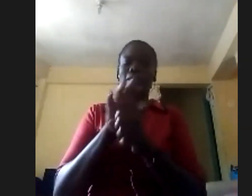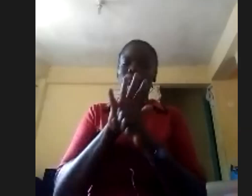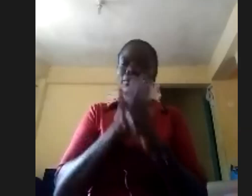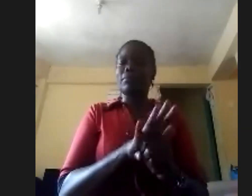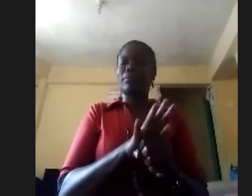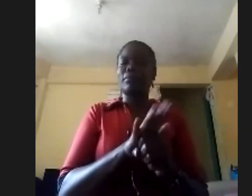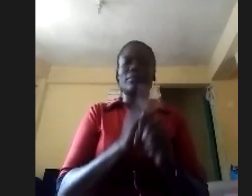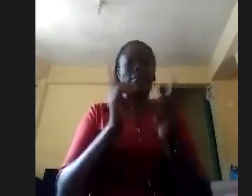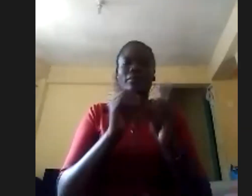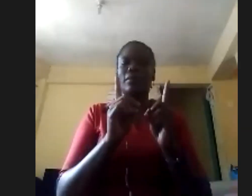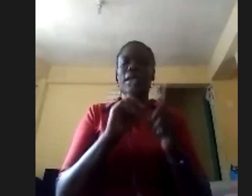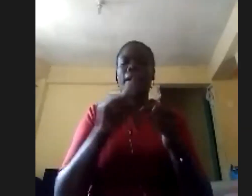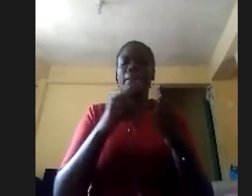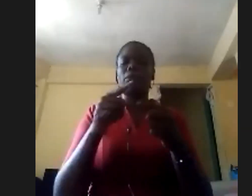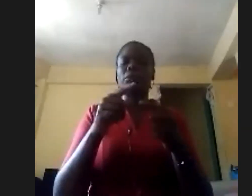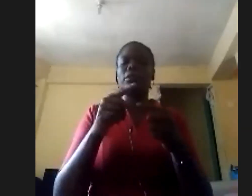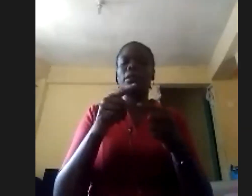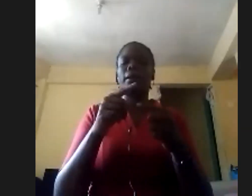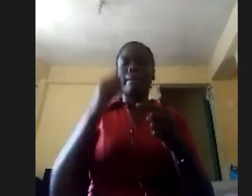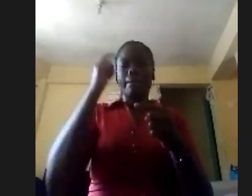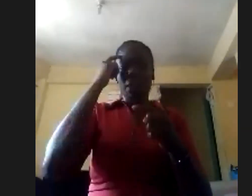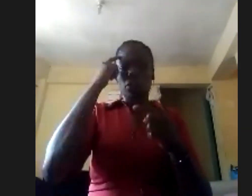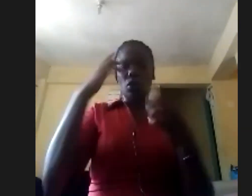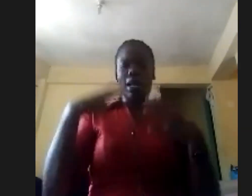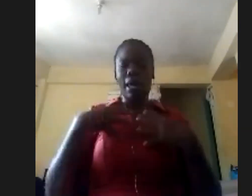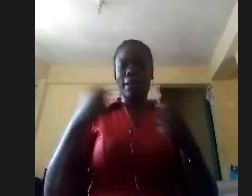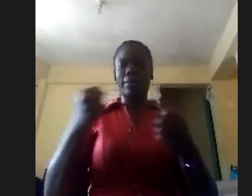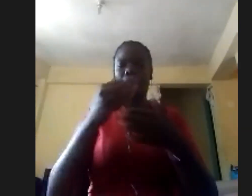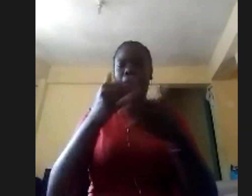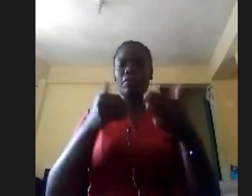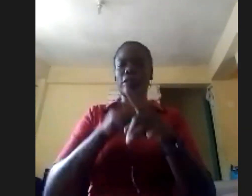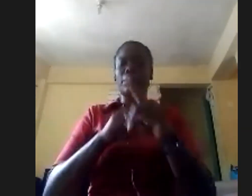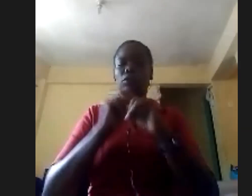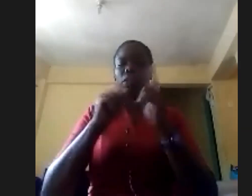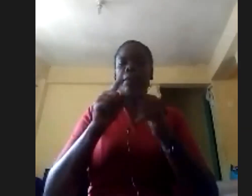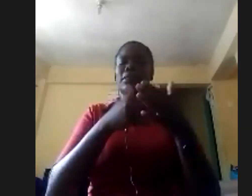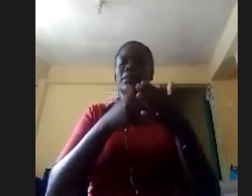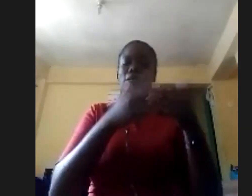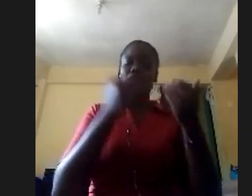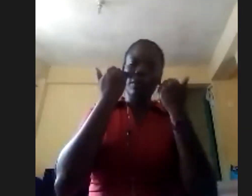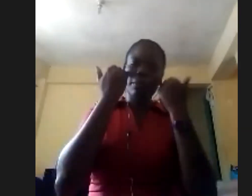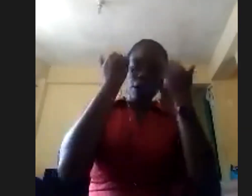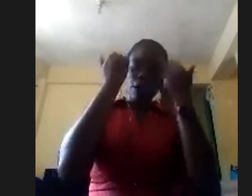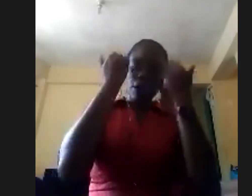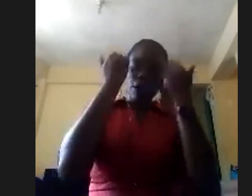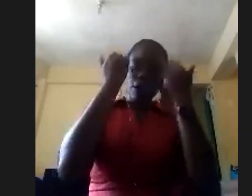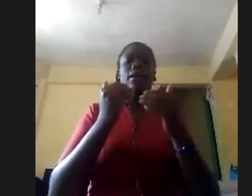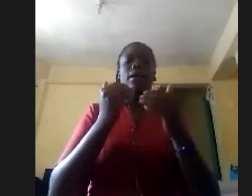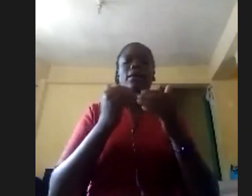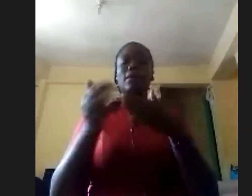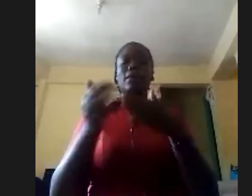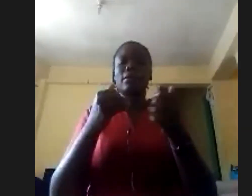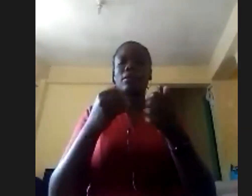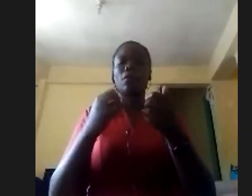your presentation, when you presented signs of depression or signs of anxiety, I think in